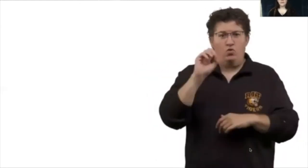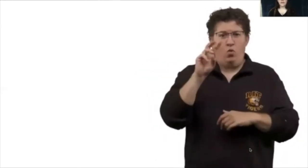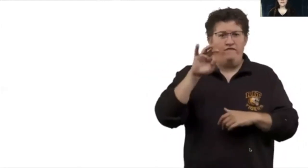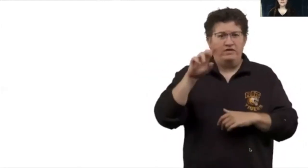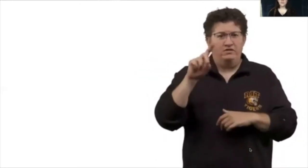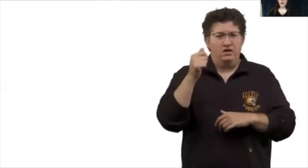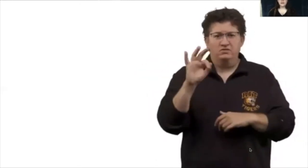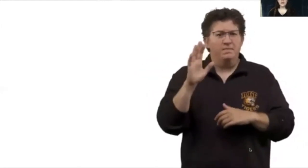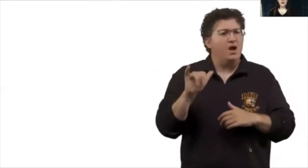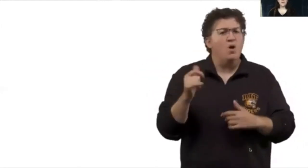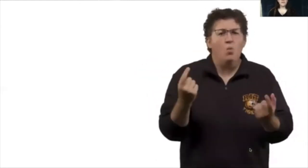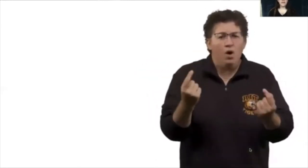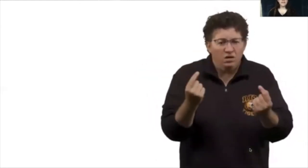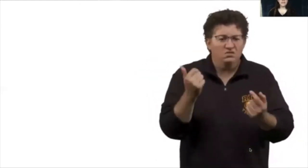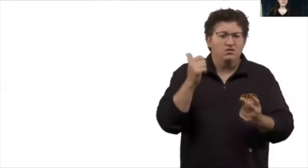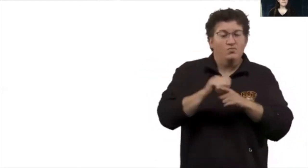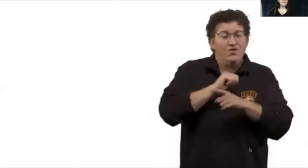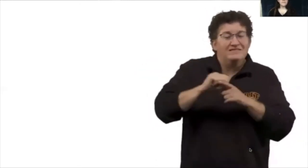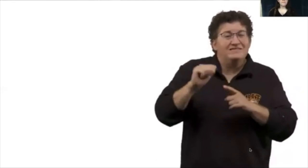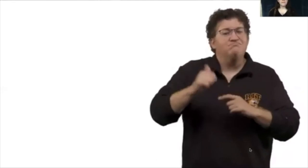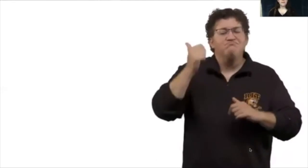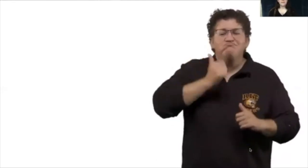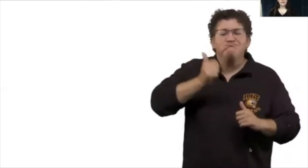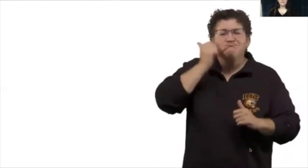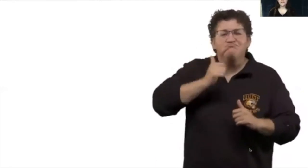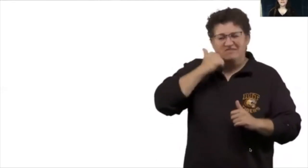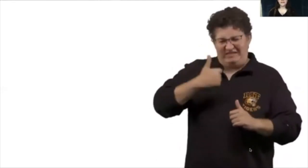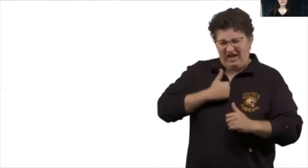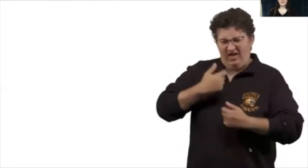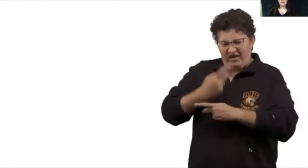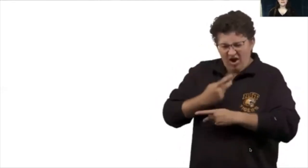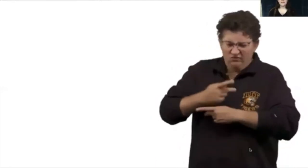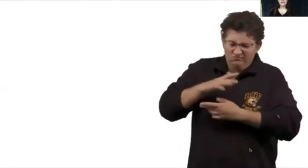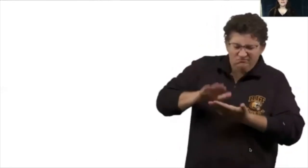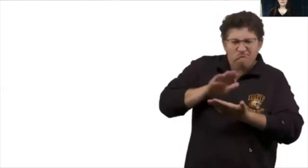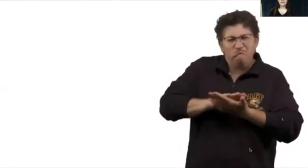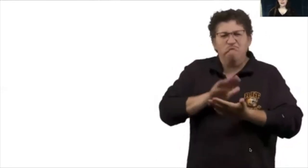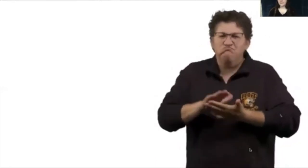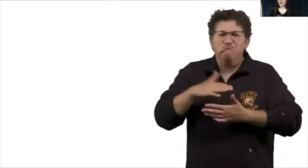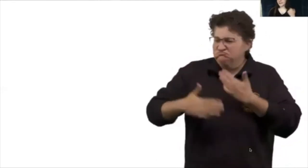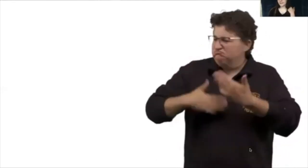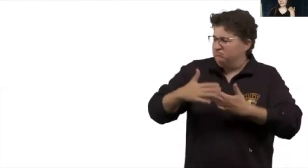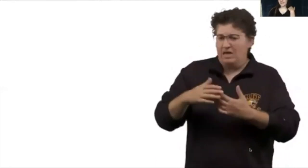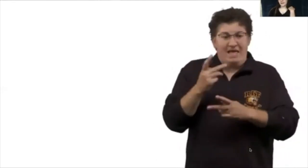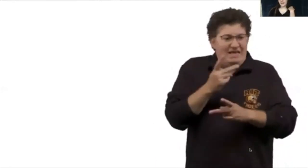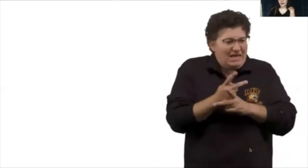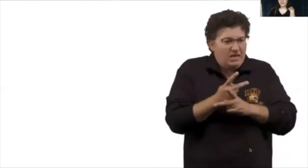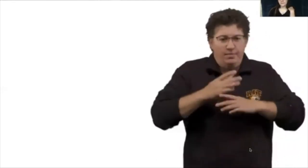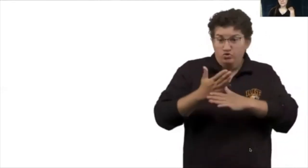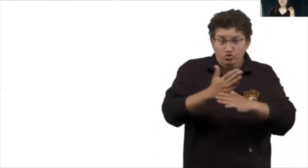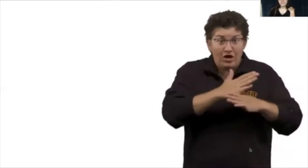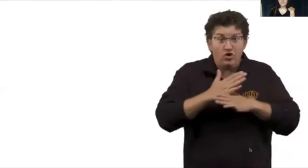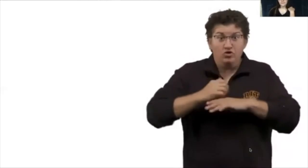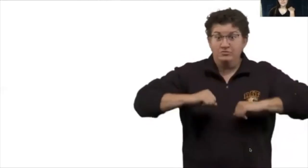and preventing the spread of COVID-19 by practicing daily self-care,